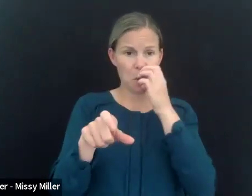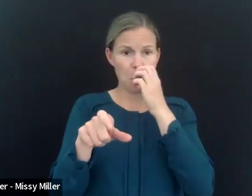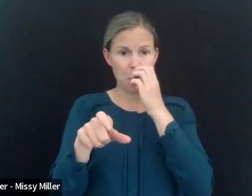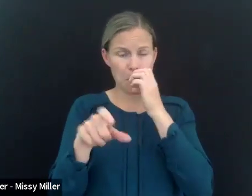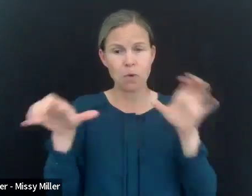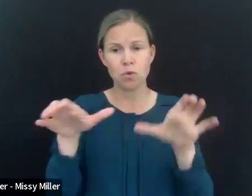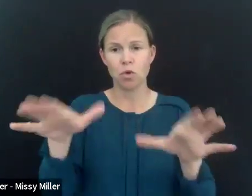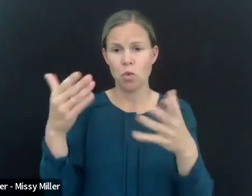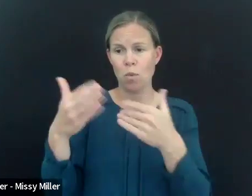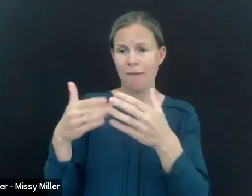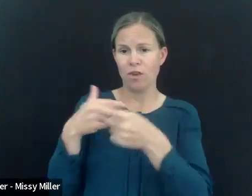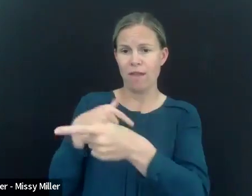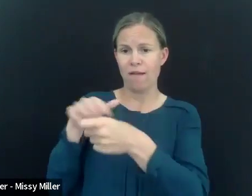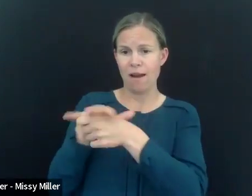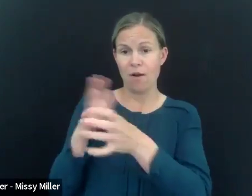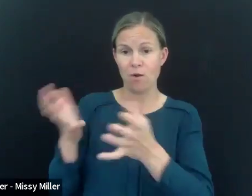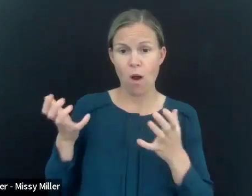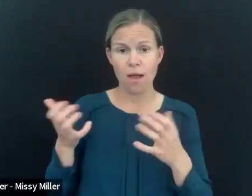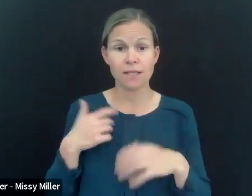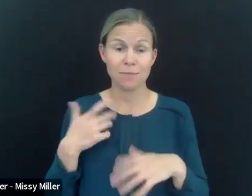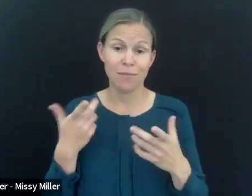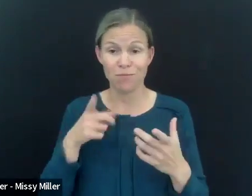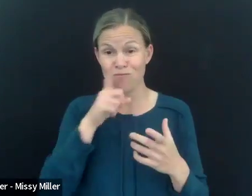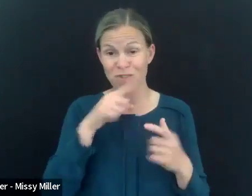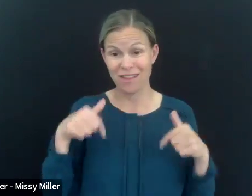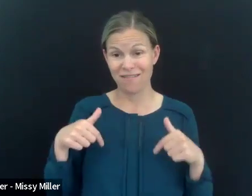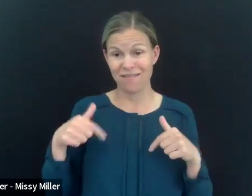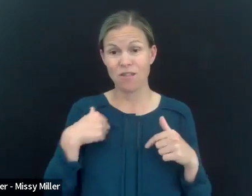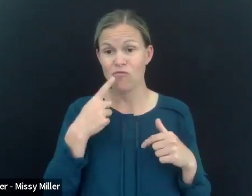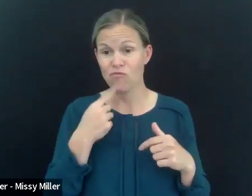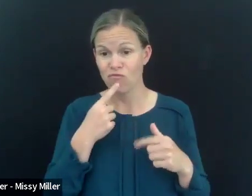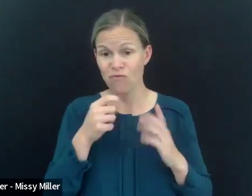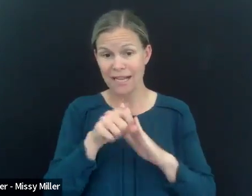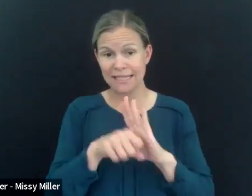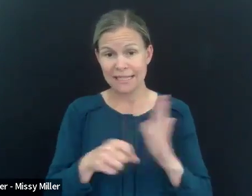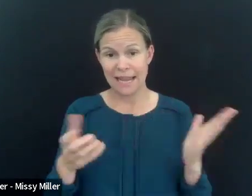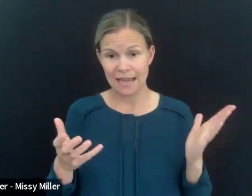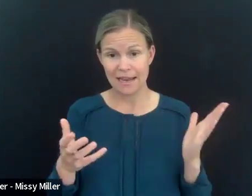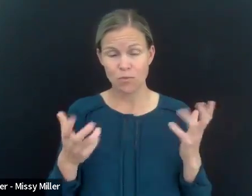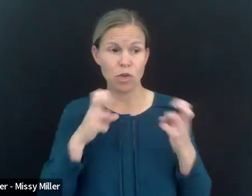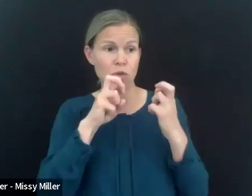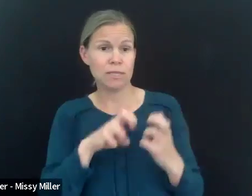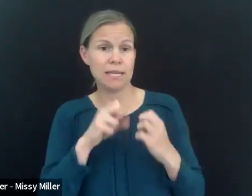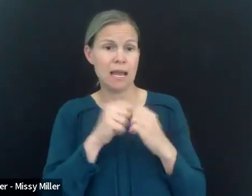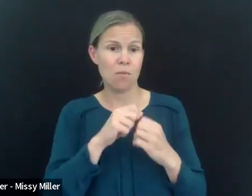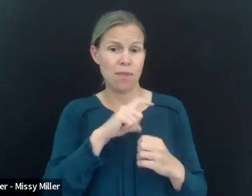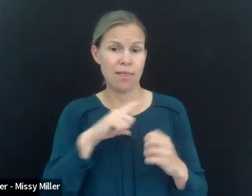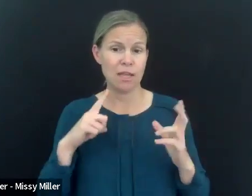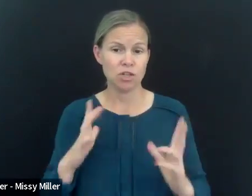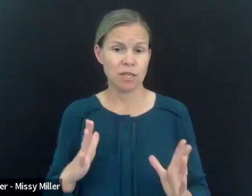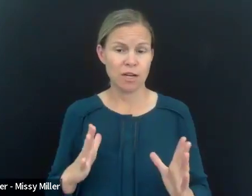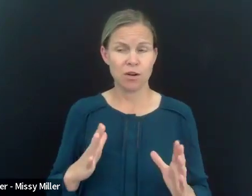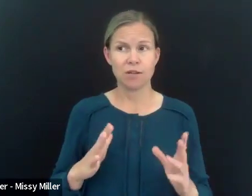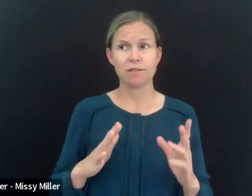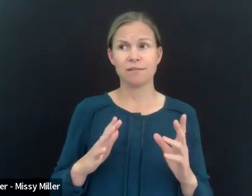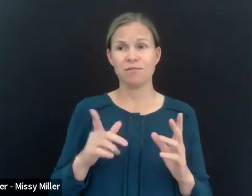that their constituency wants. But even in a red state like this, right, sitting down with legislators, some of it, they're, to be quite honest,